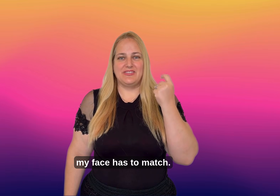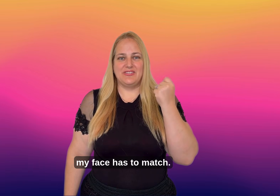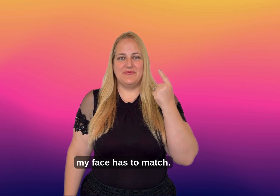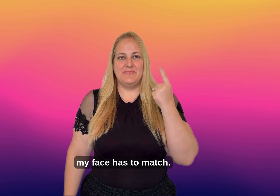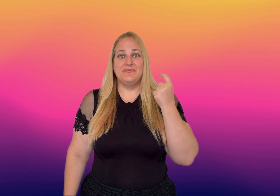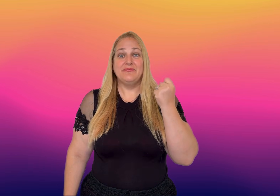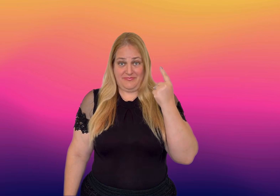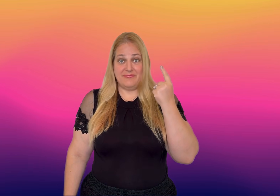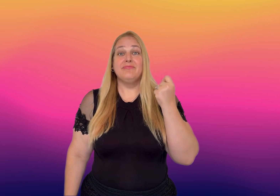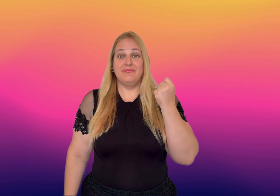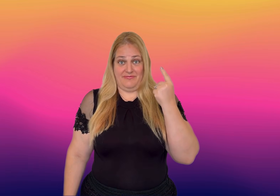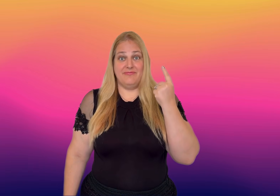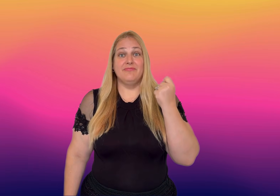match.